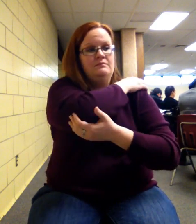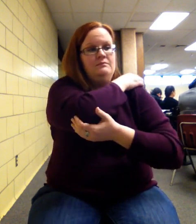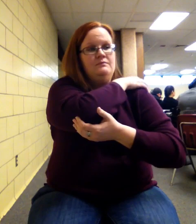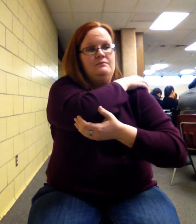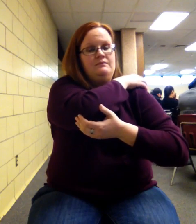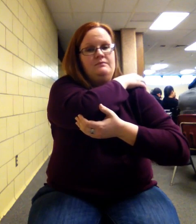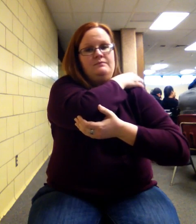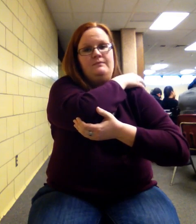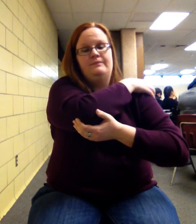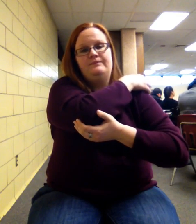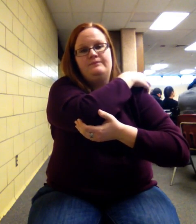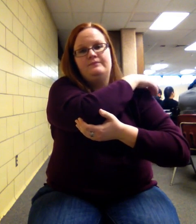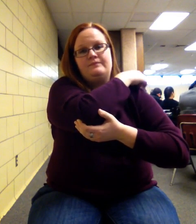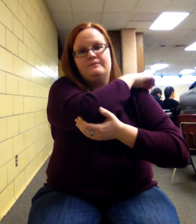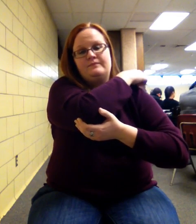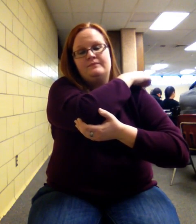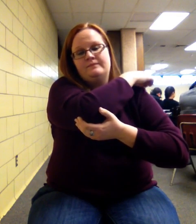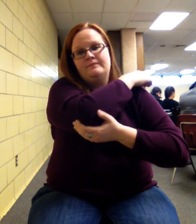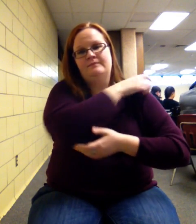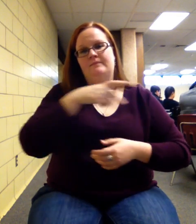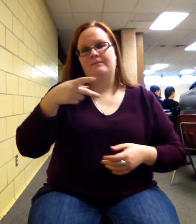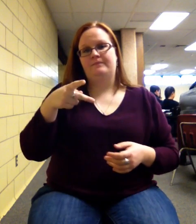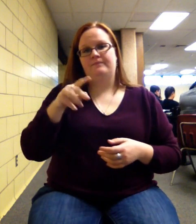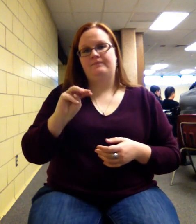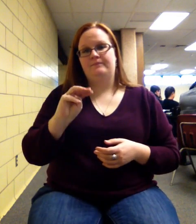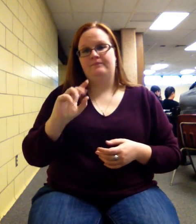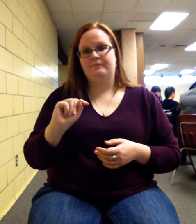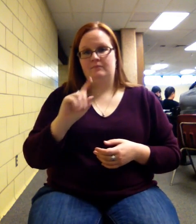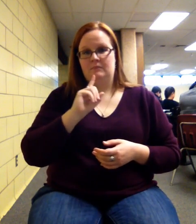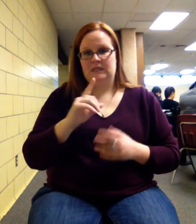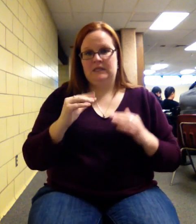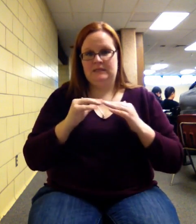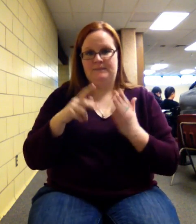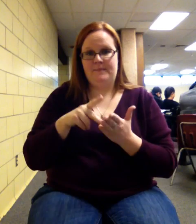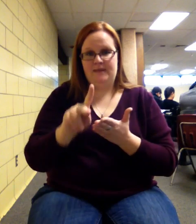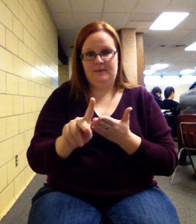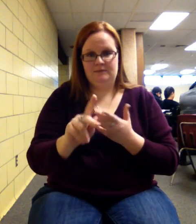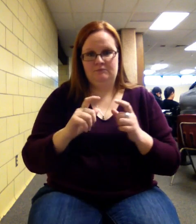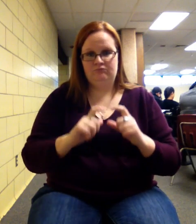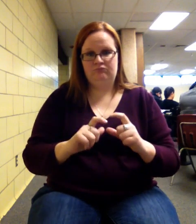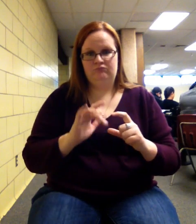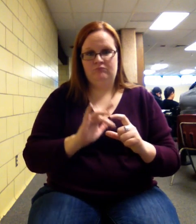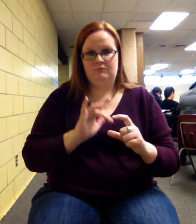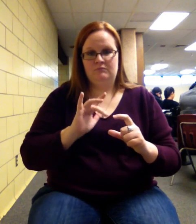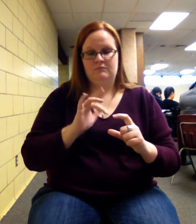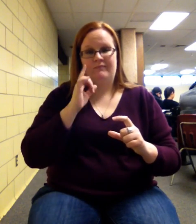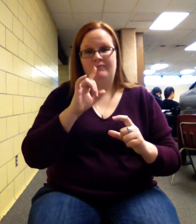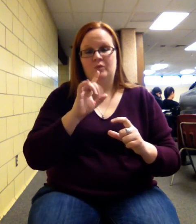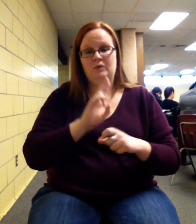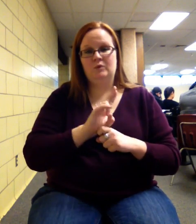PMT is your payment key. In order to use the payment